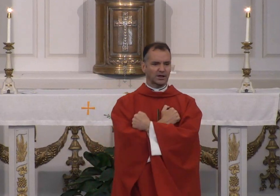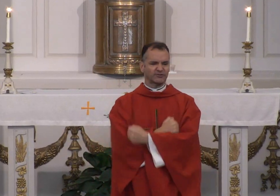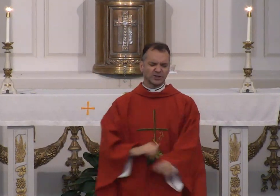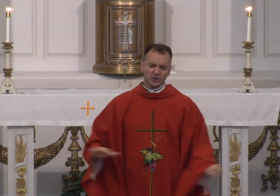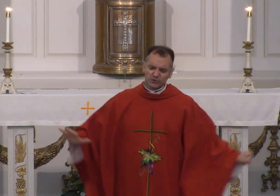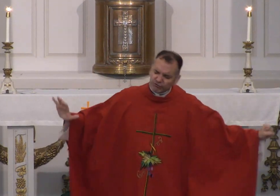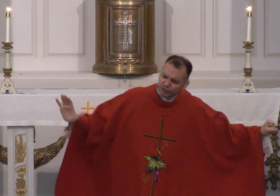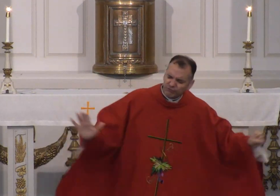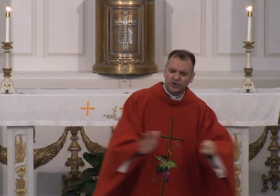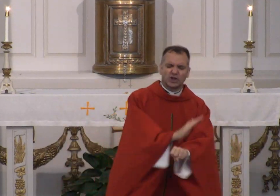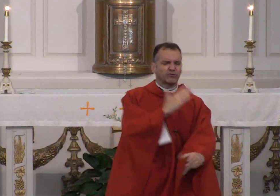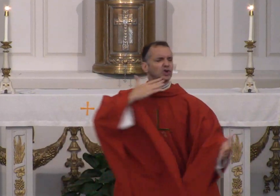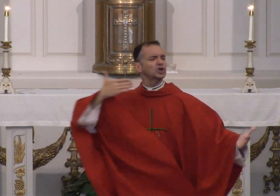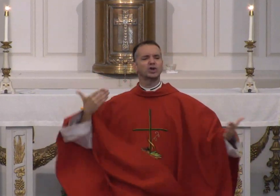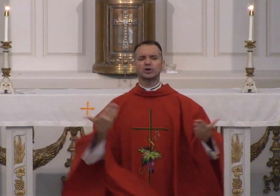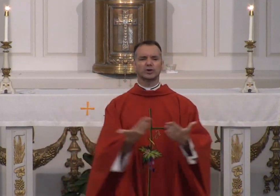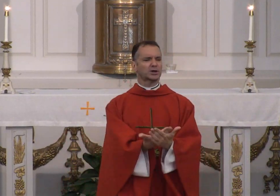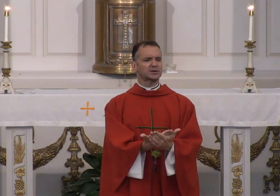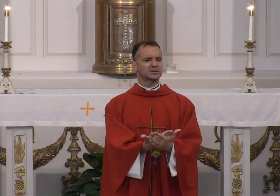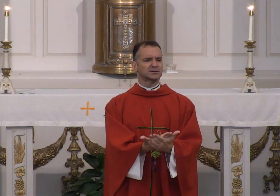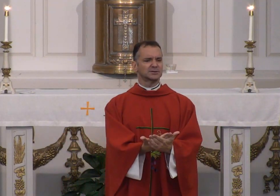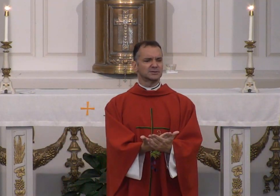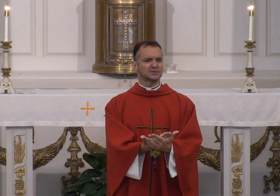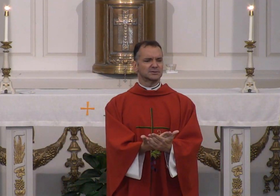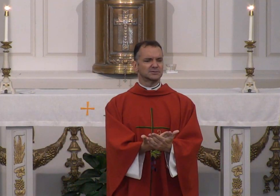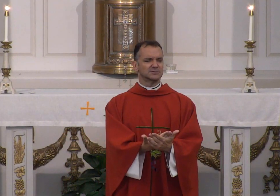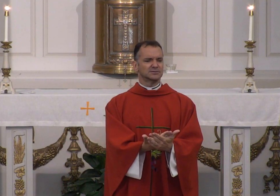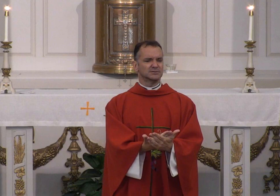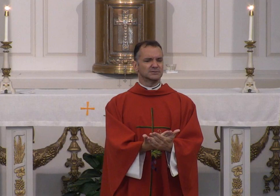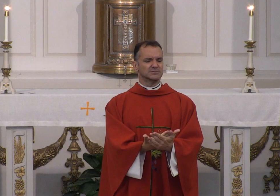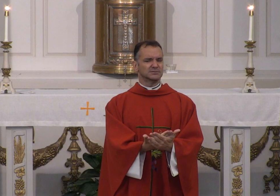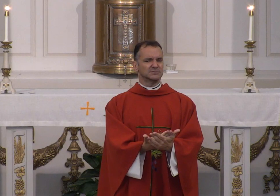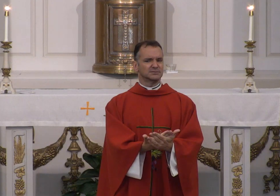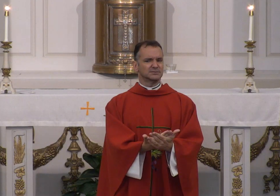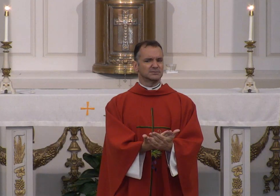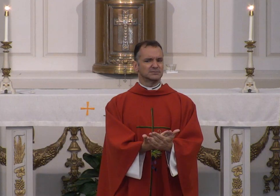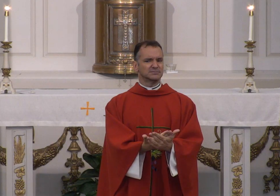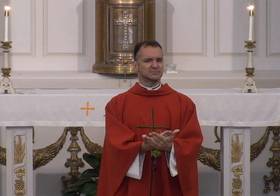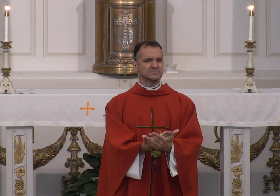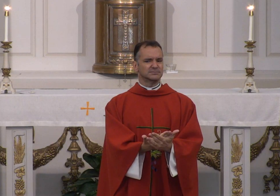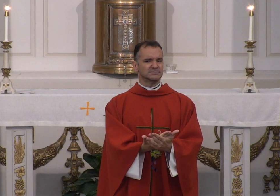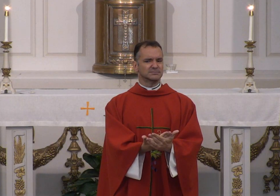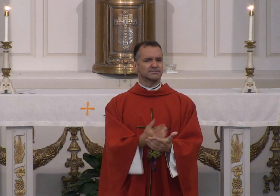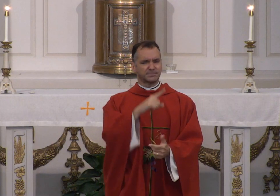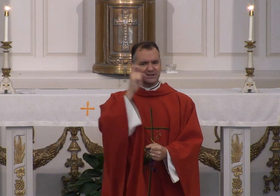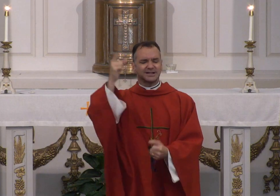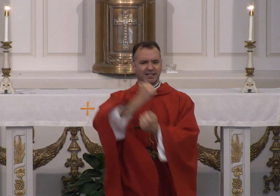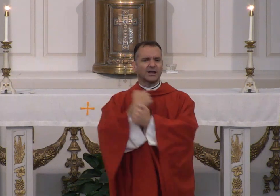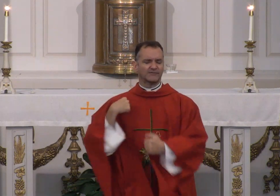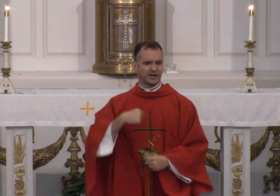And we know this is true because God is full of love and goodness.